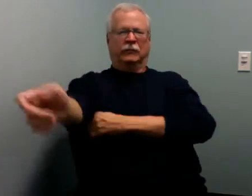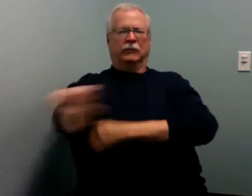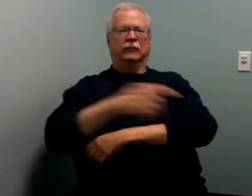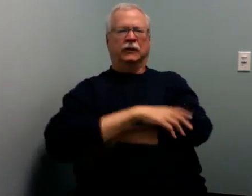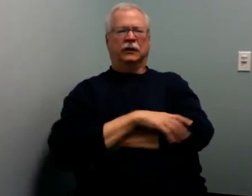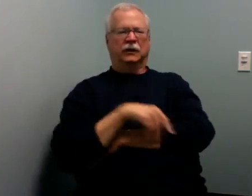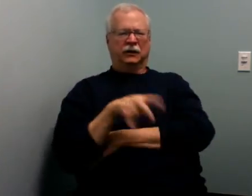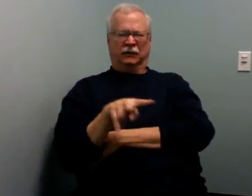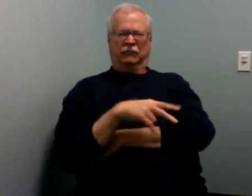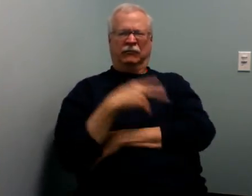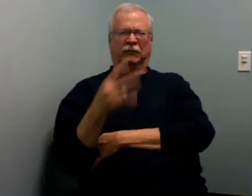classroom,